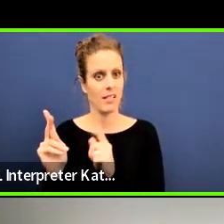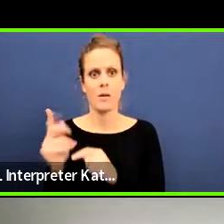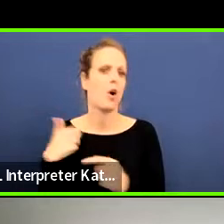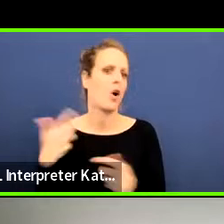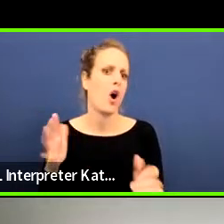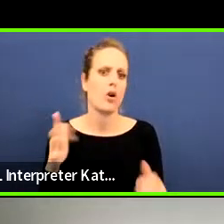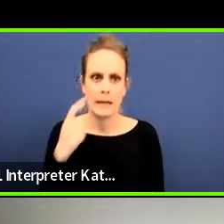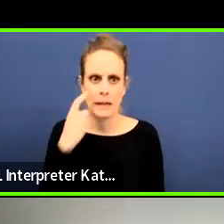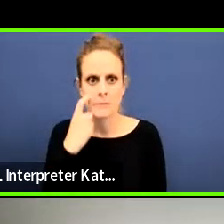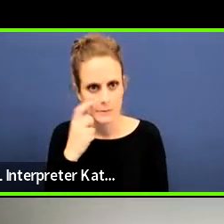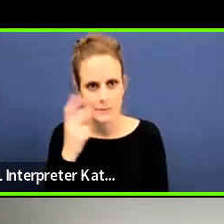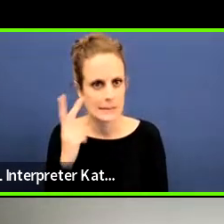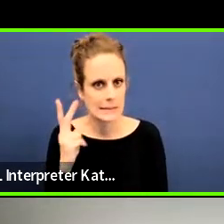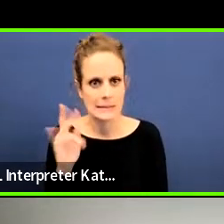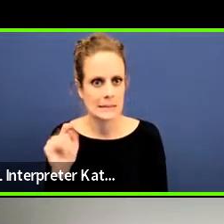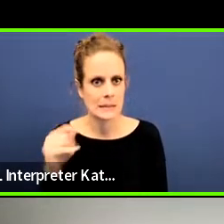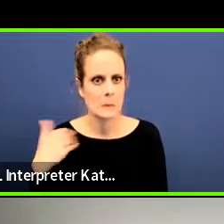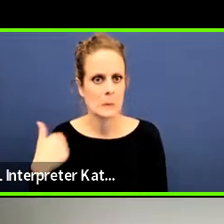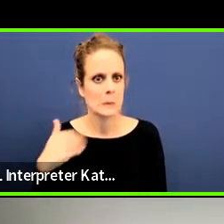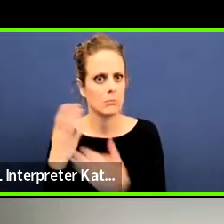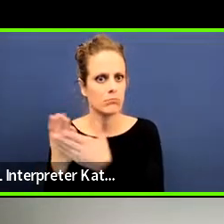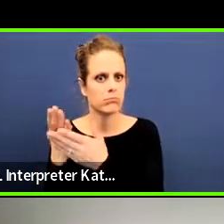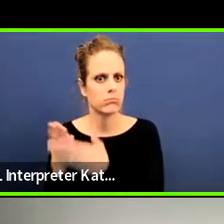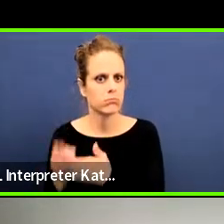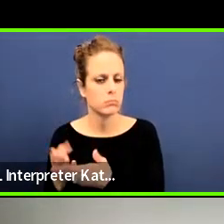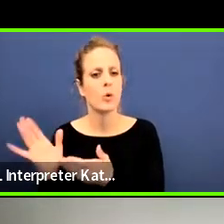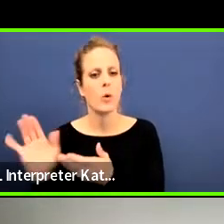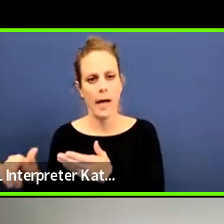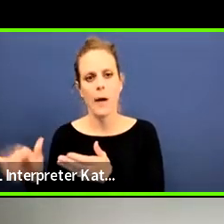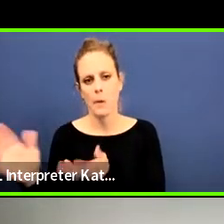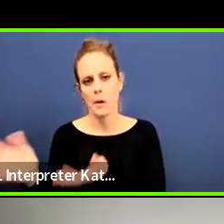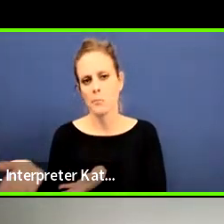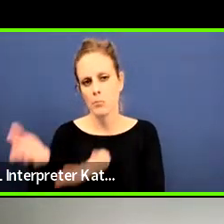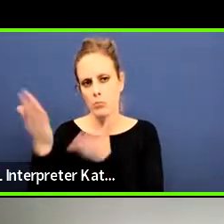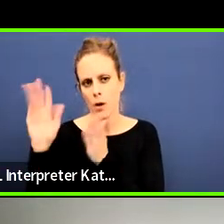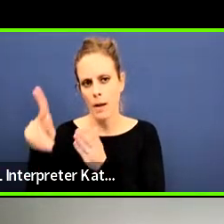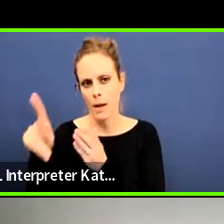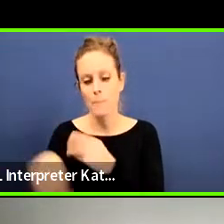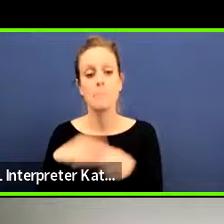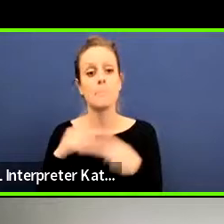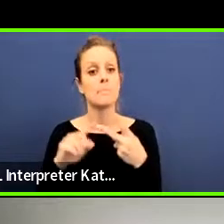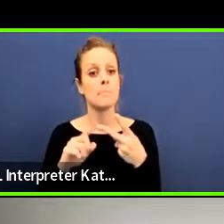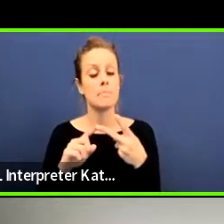seeing it. So that definitely came up. What also came up as an important